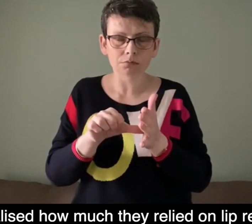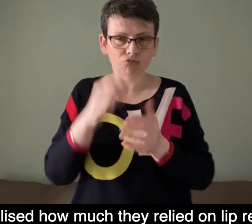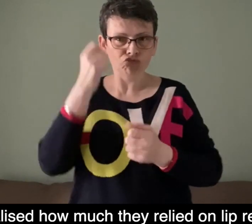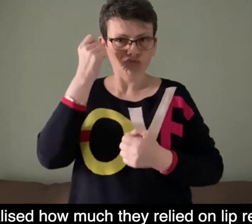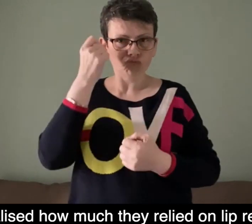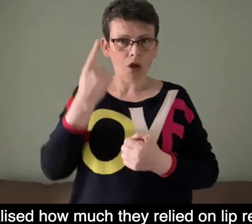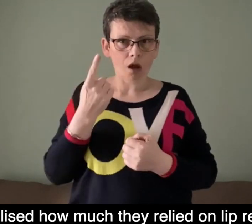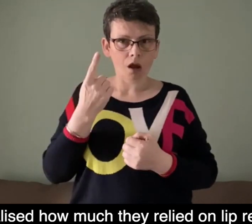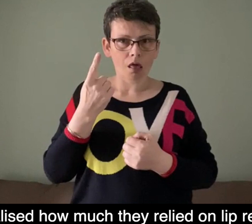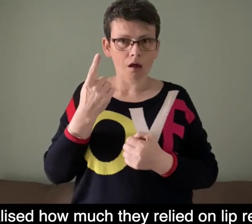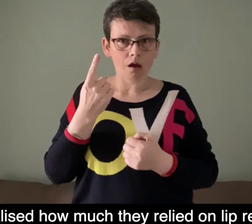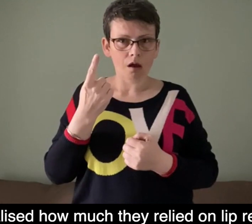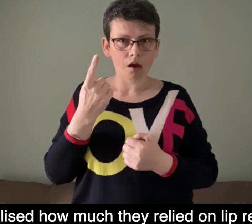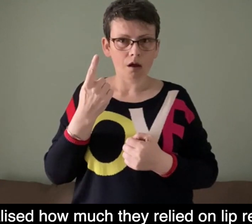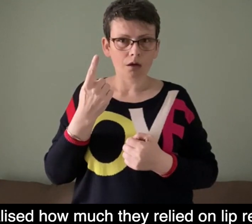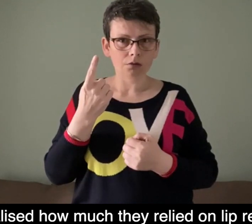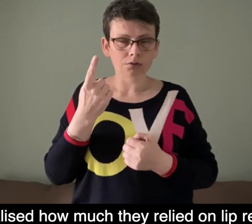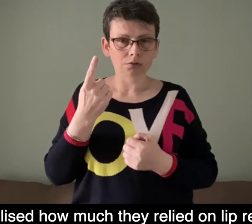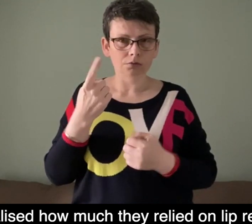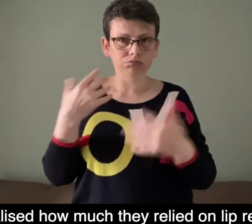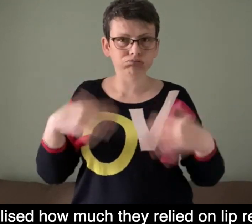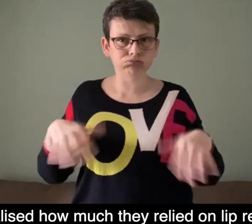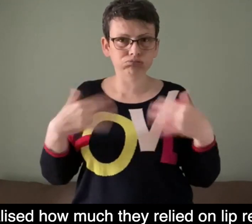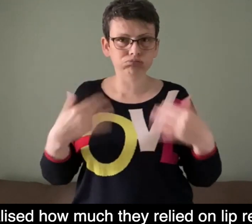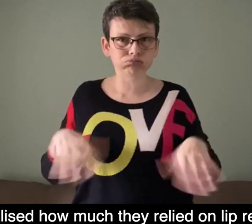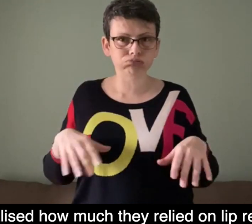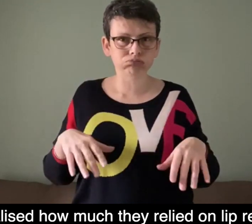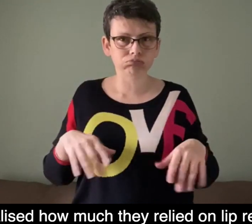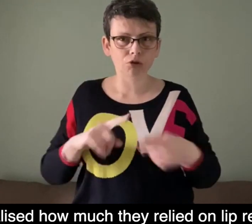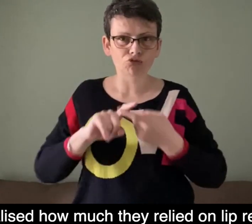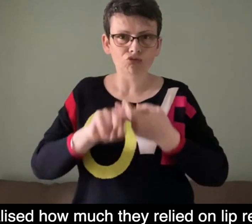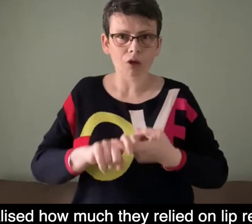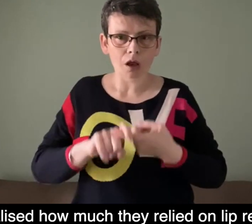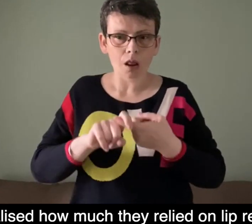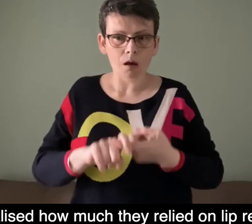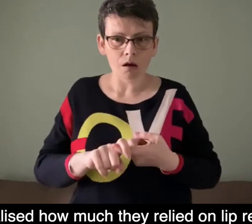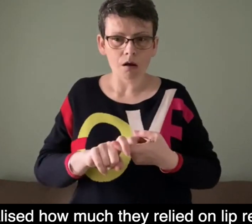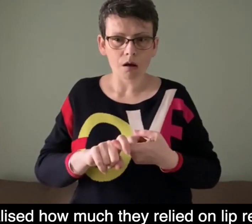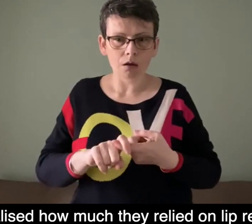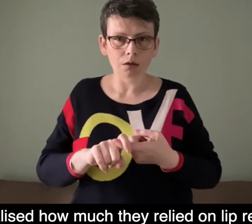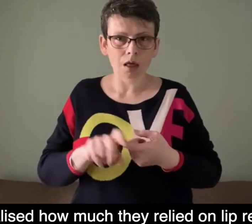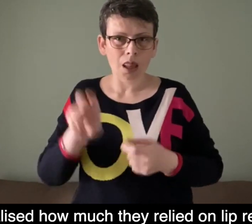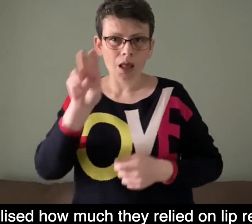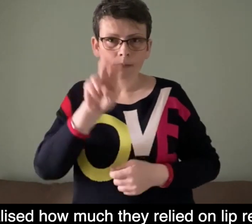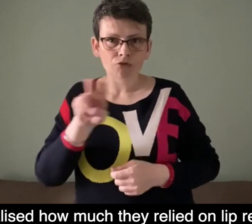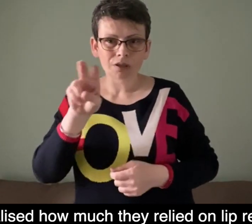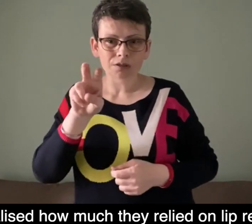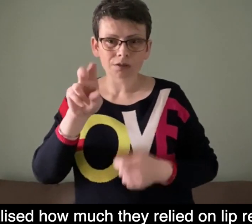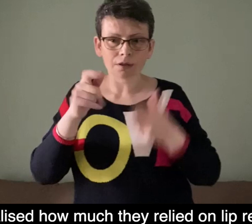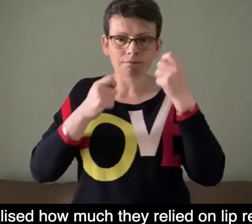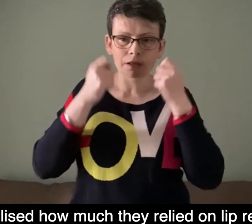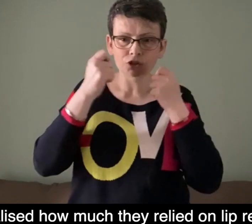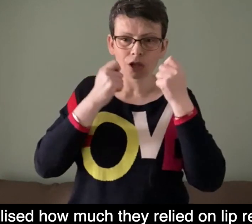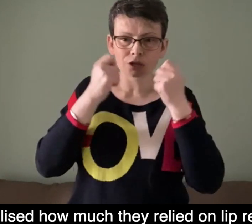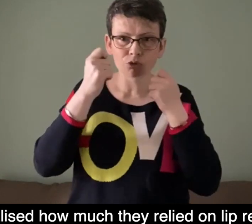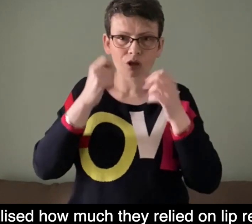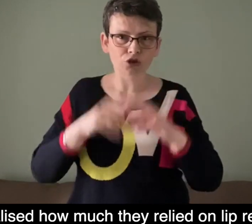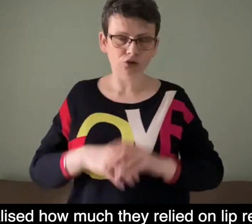They realised just how much they relied on lip reading and facial expressions to understand context.